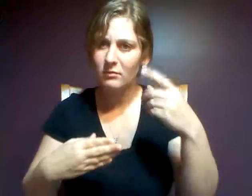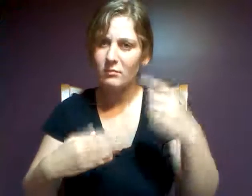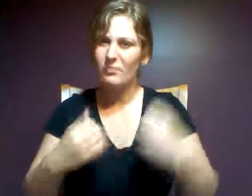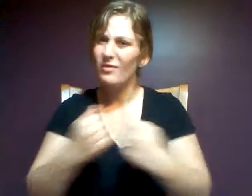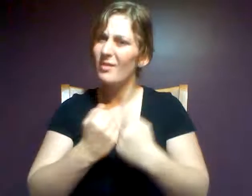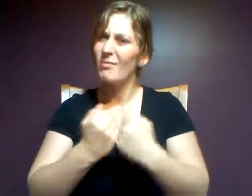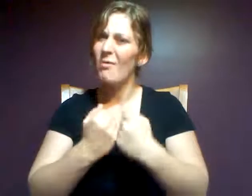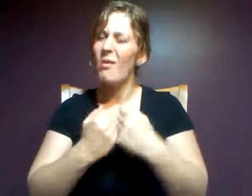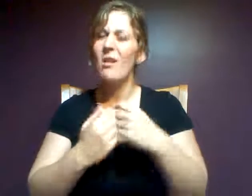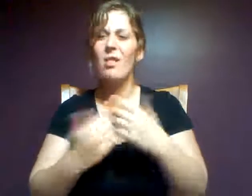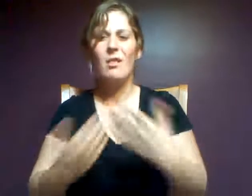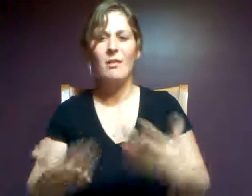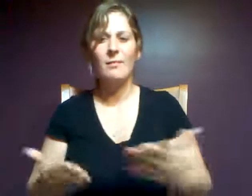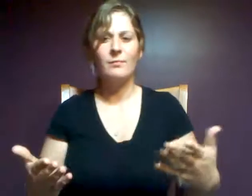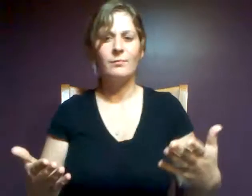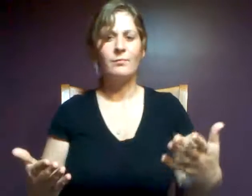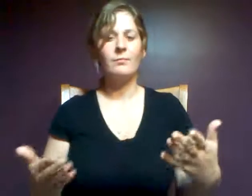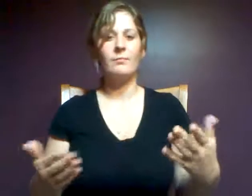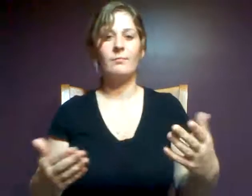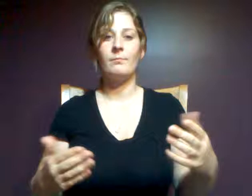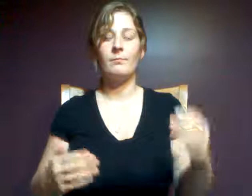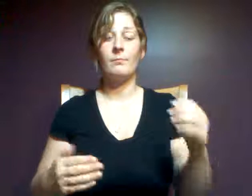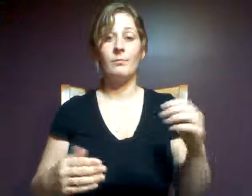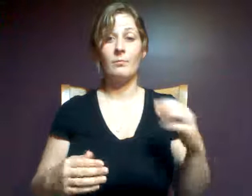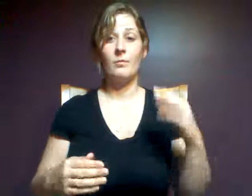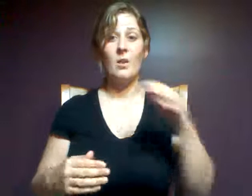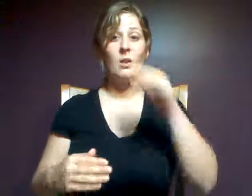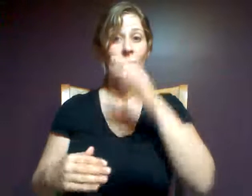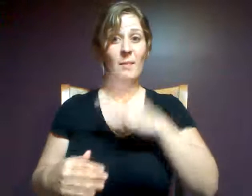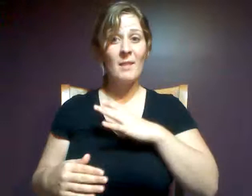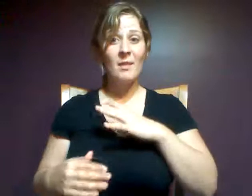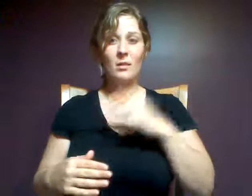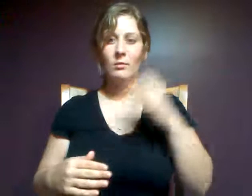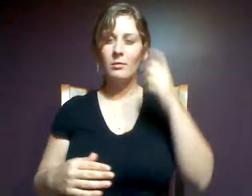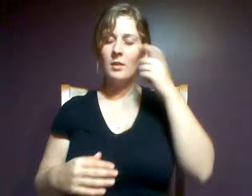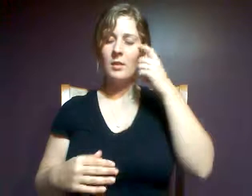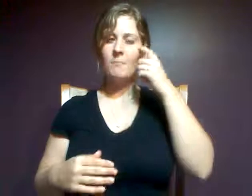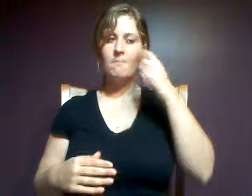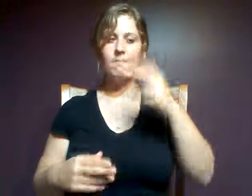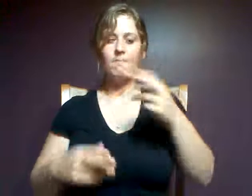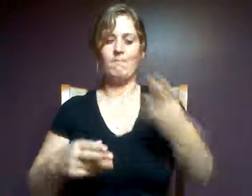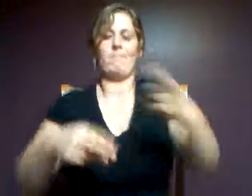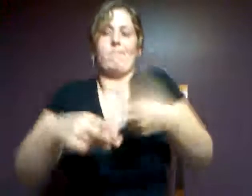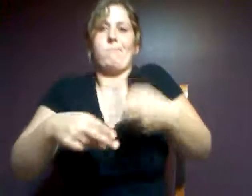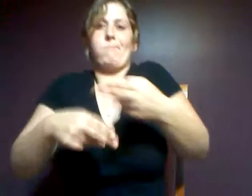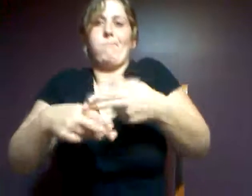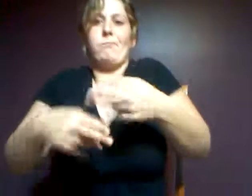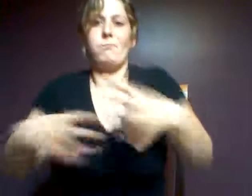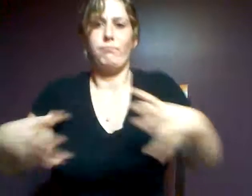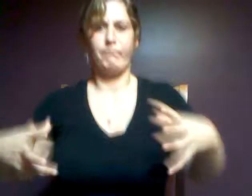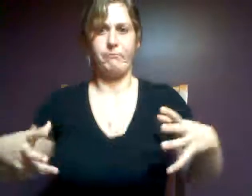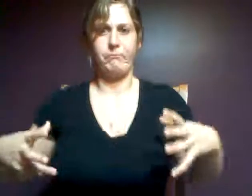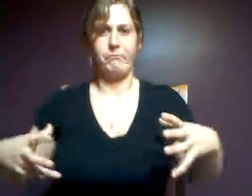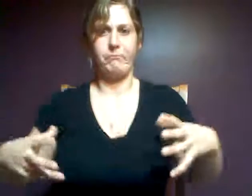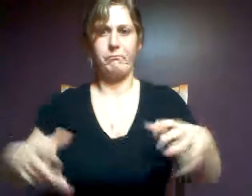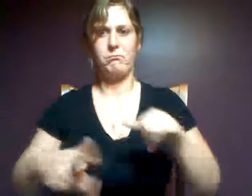have higher rates of absenteeism. 17% of women would not show up to a job interview on a